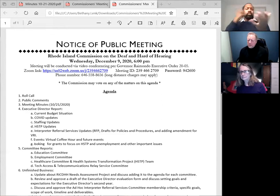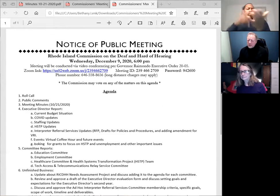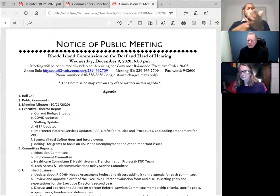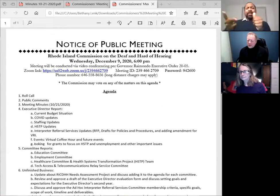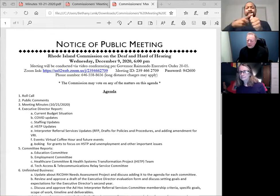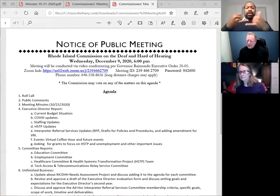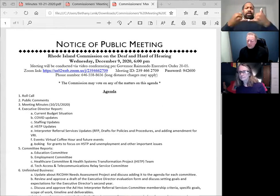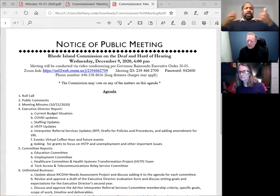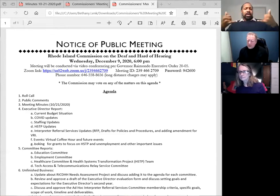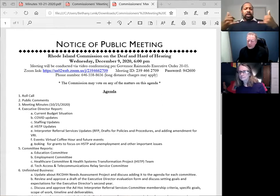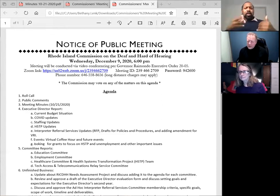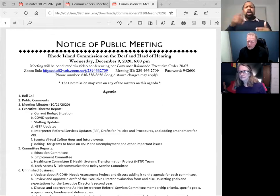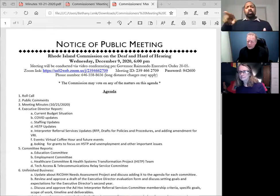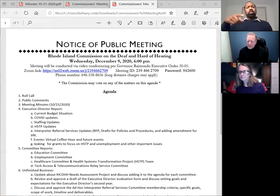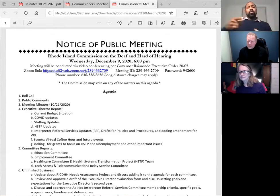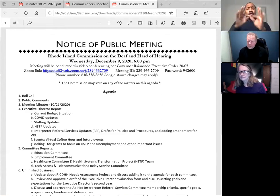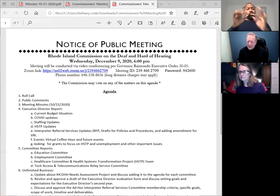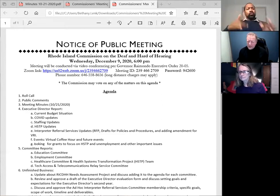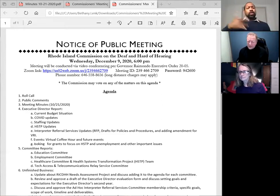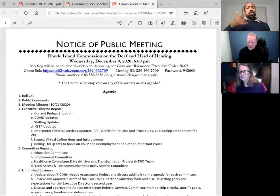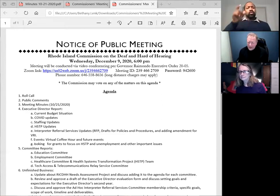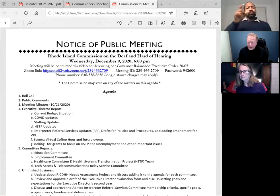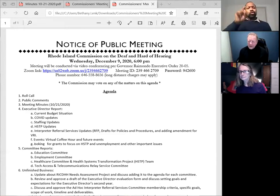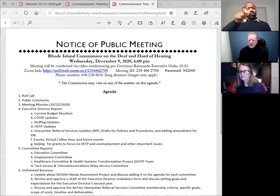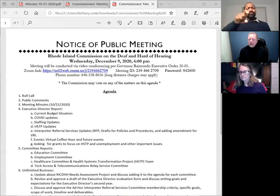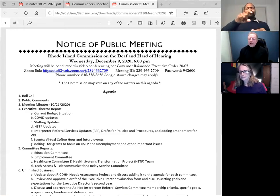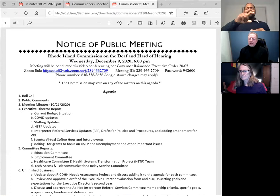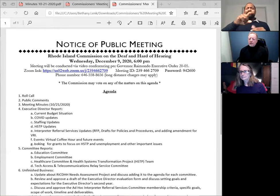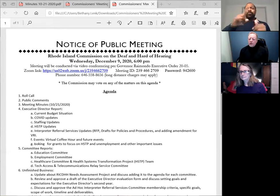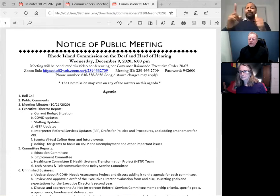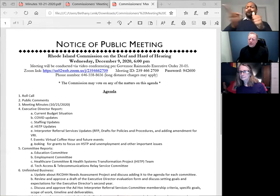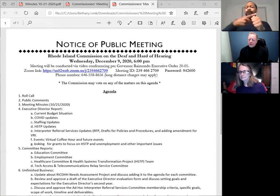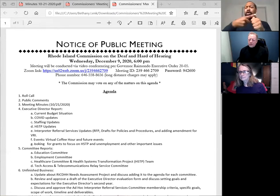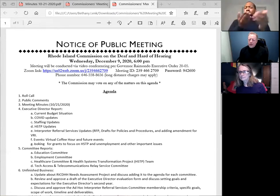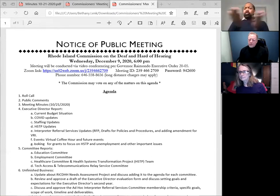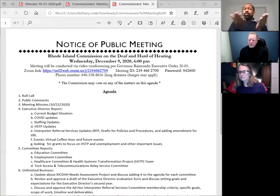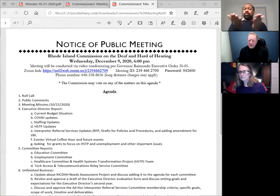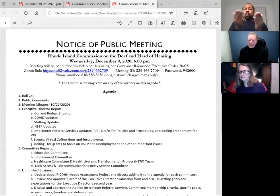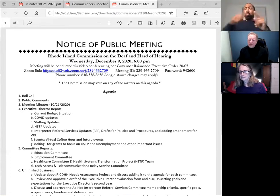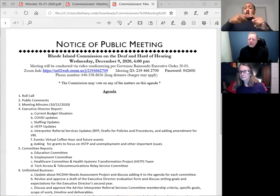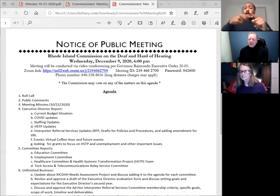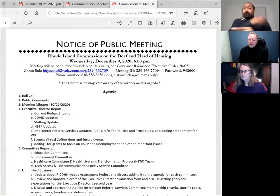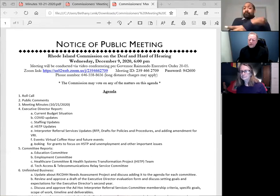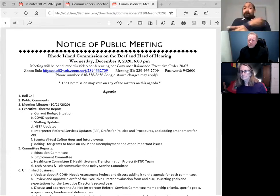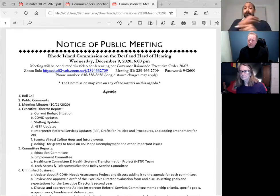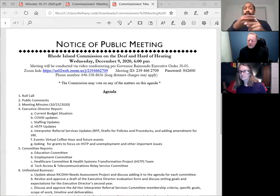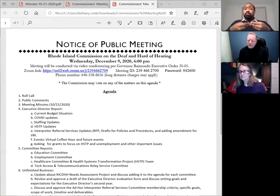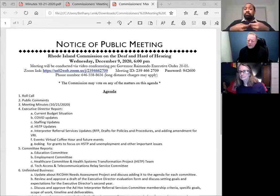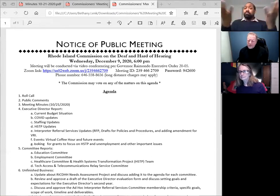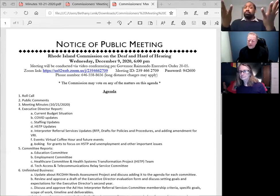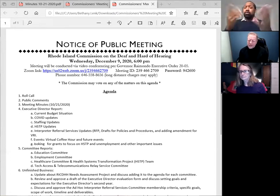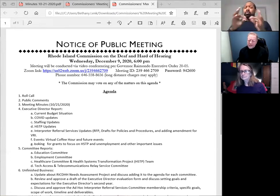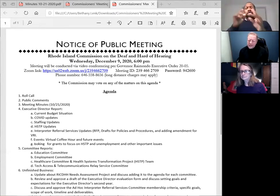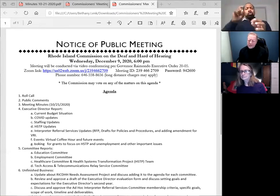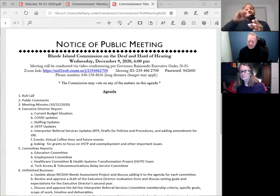we're basically we notice that the interpreters are on the front line. And so we feel that perhaps maybe the first point of service